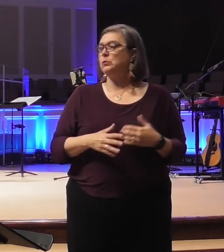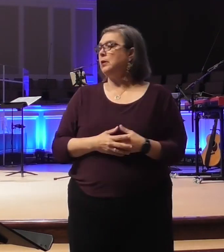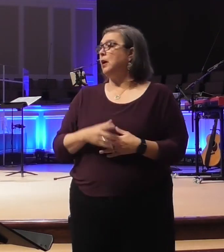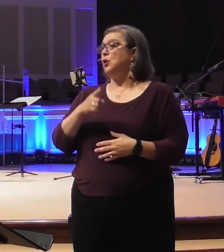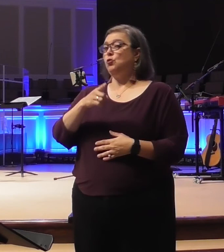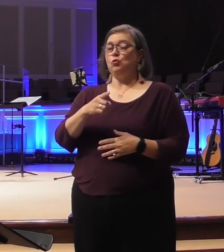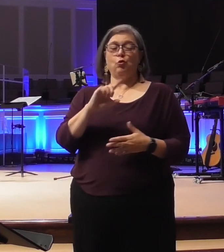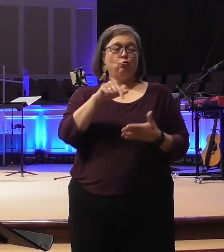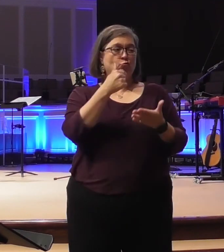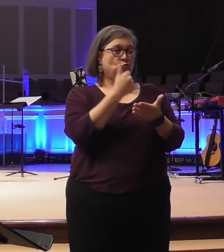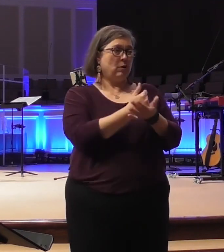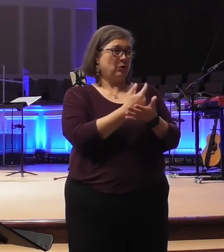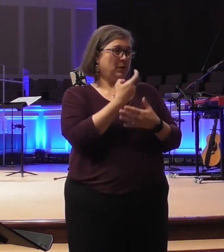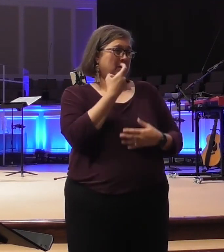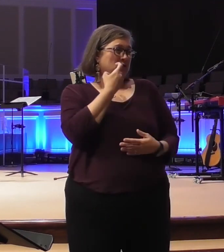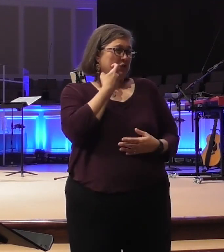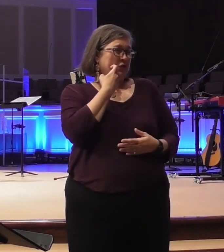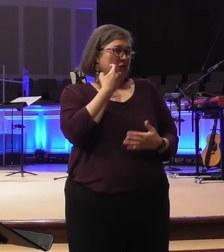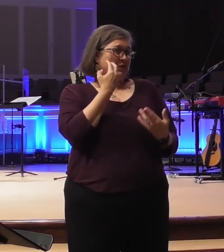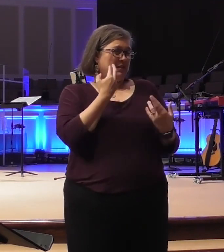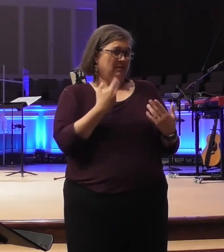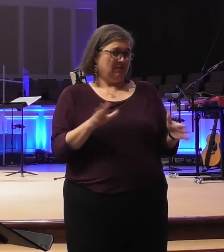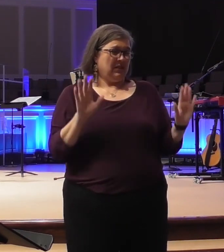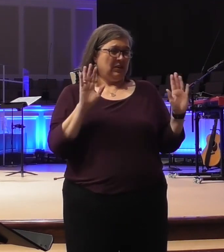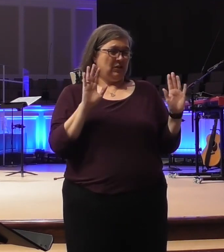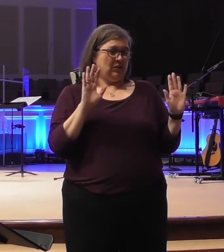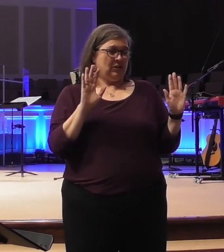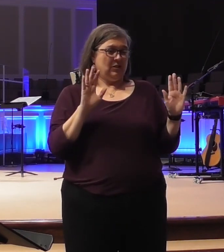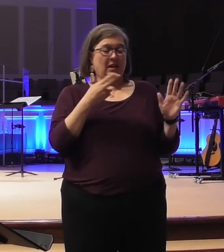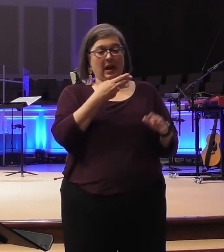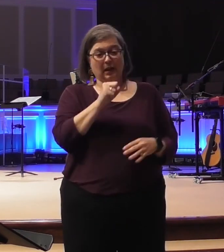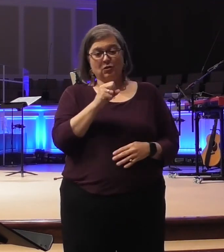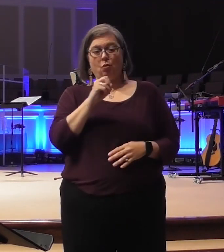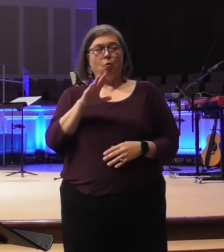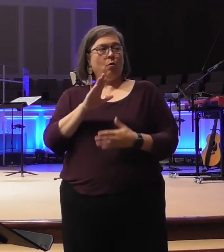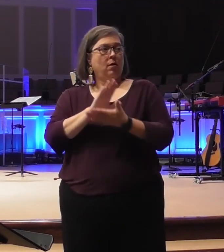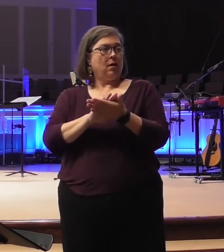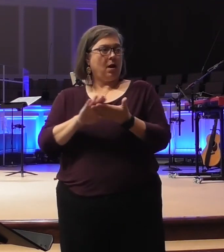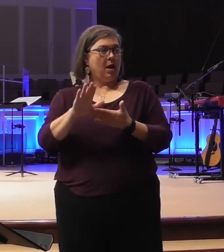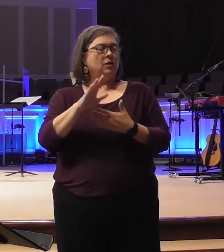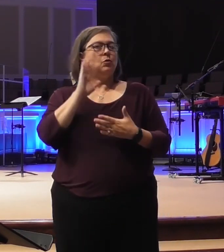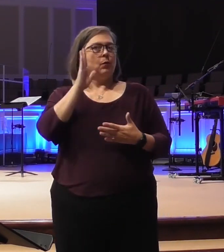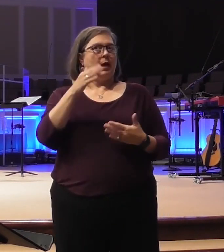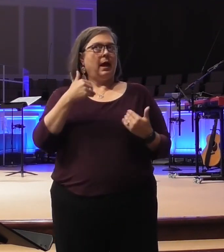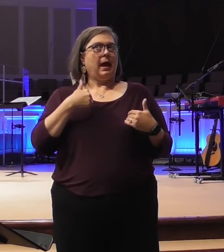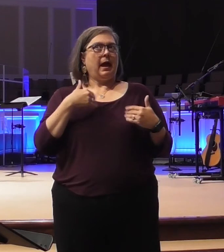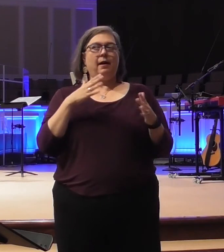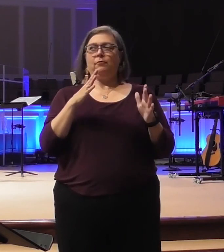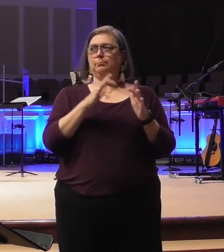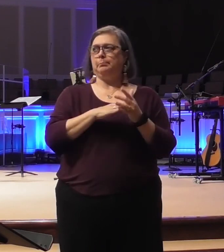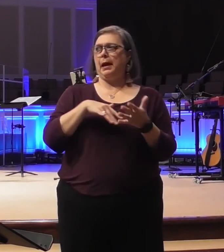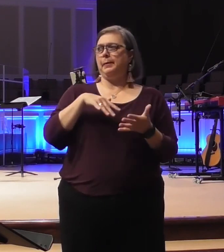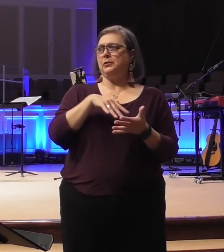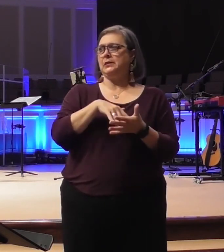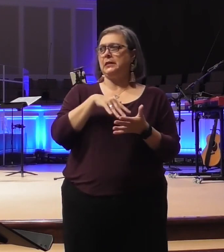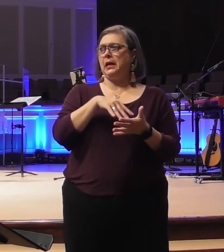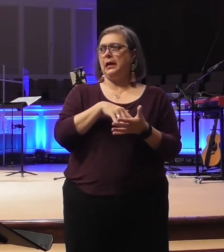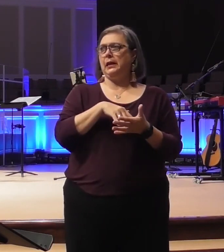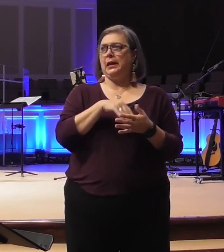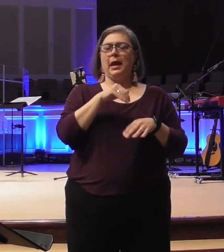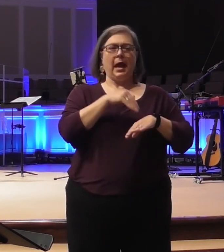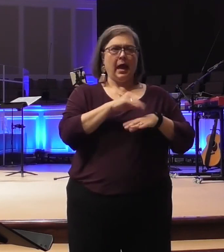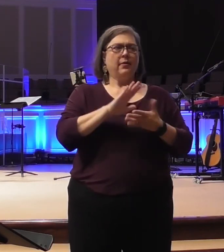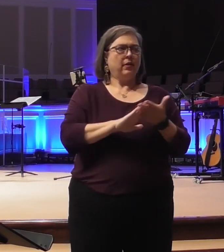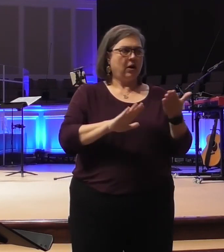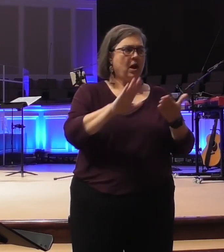school, if you're a high school senior, just finished, or if you're in college, Ryan's going to have a Bible study that will be at 7 o'clock at the college house,